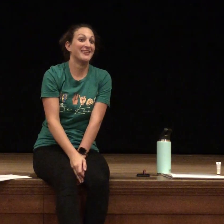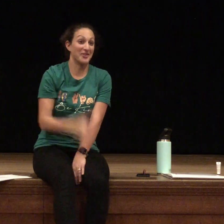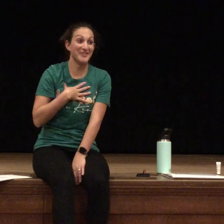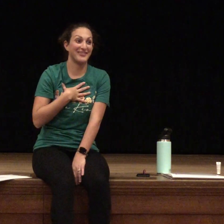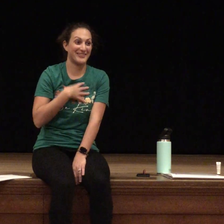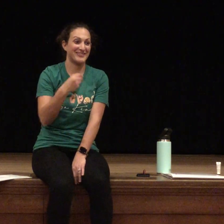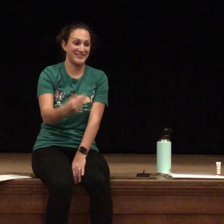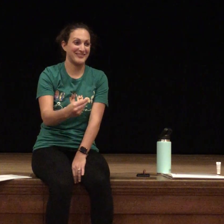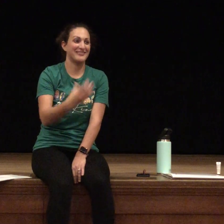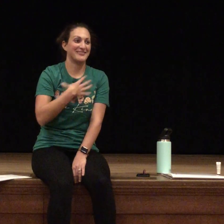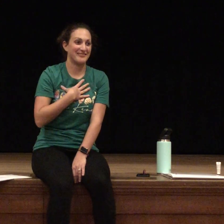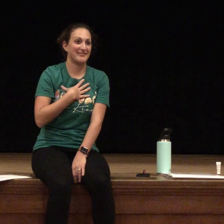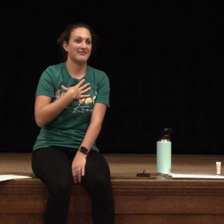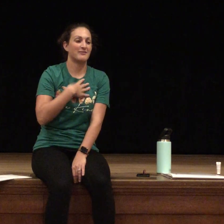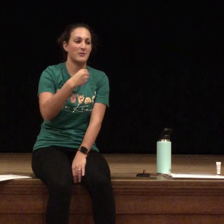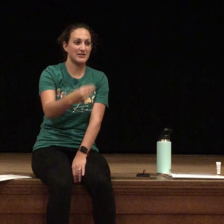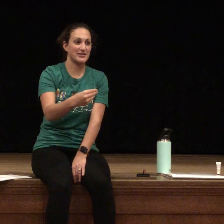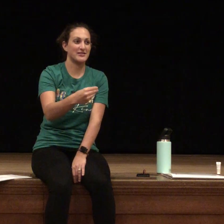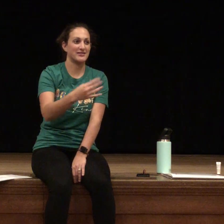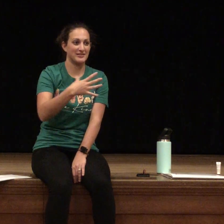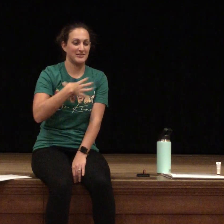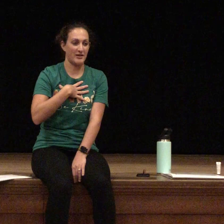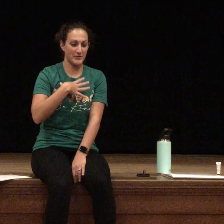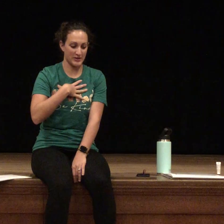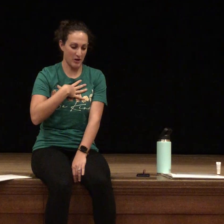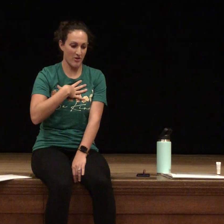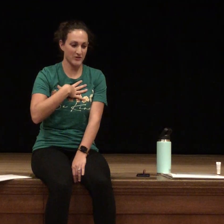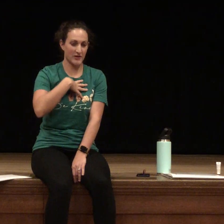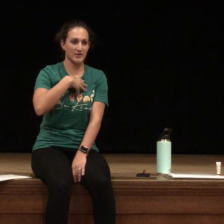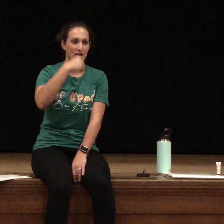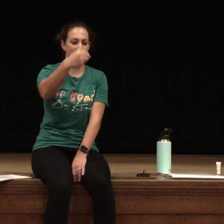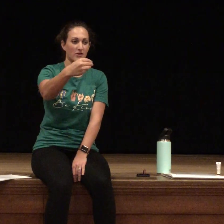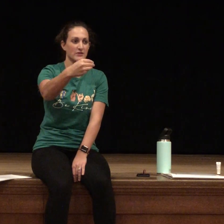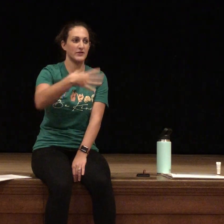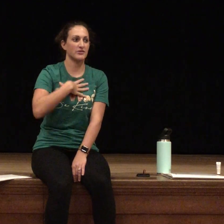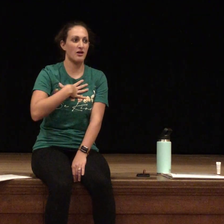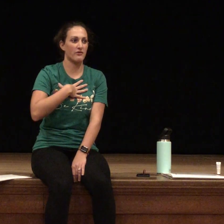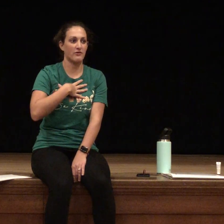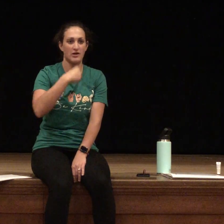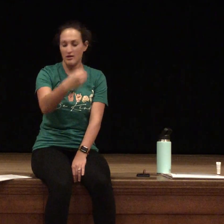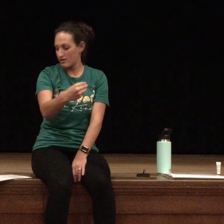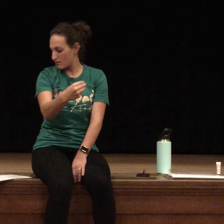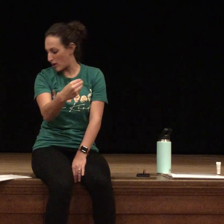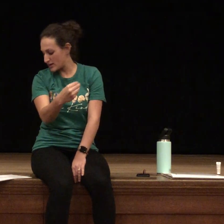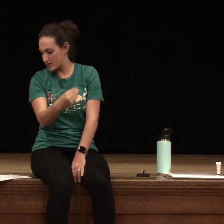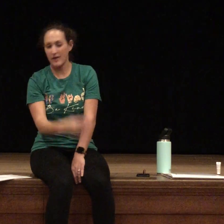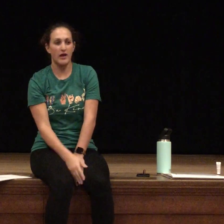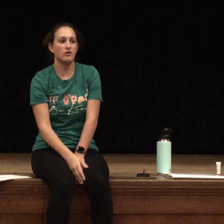Good. White. Yep, so it's going to be all those fingers on, all those fingers off. White and then